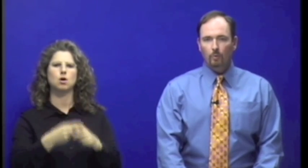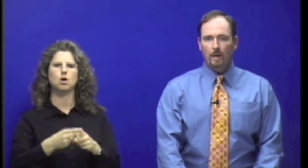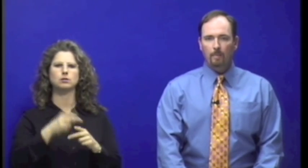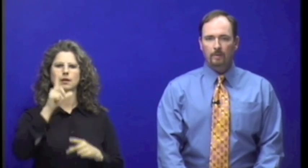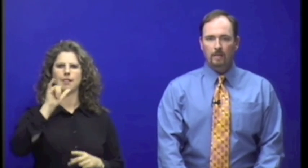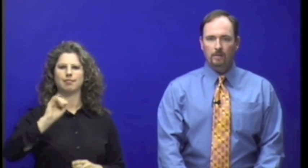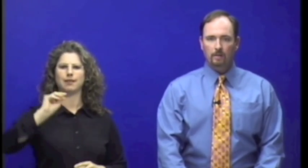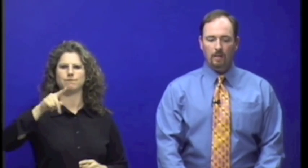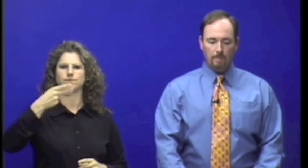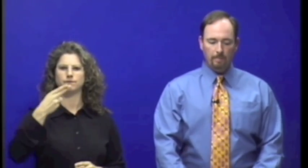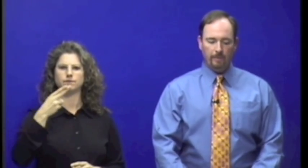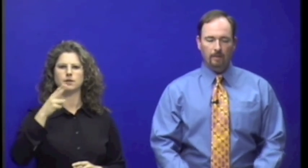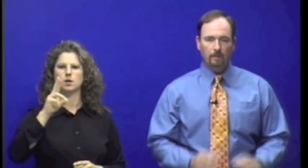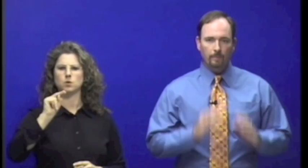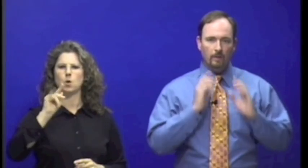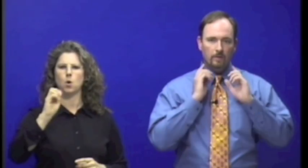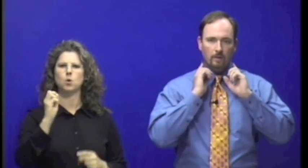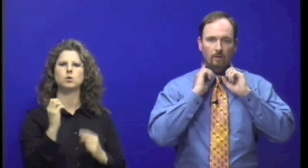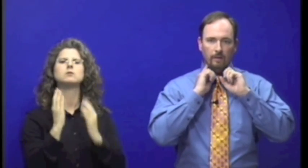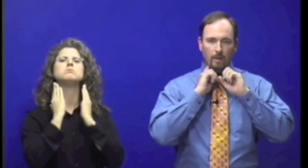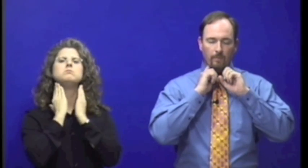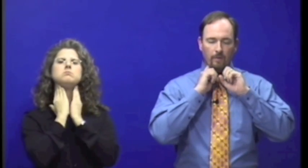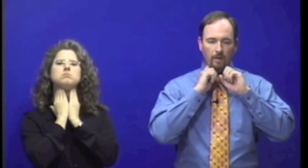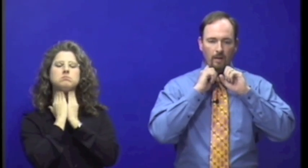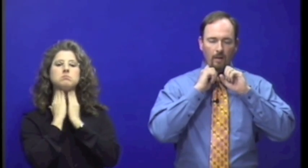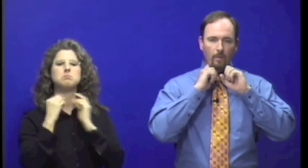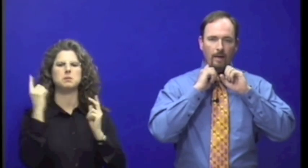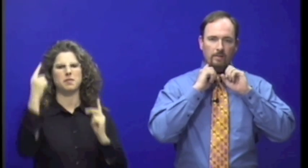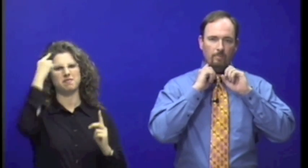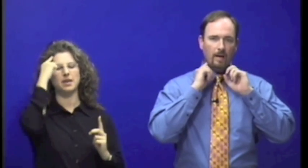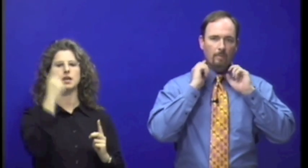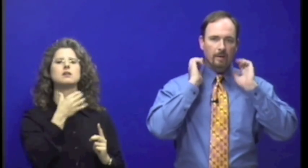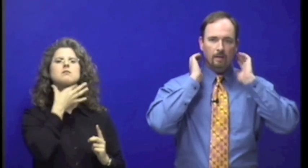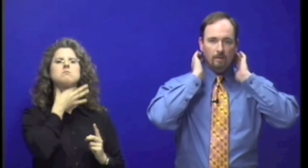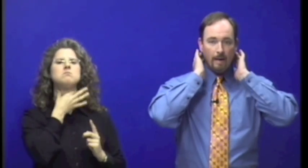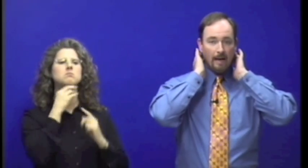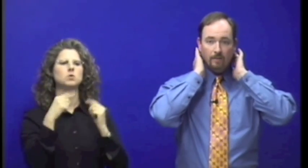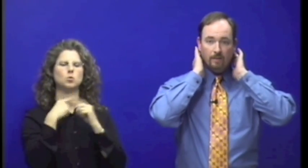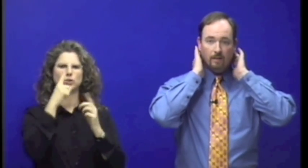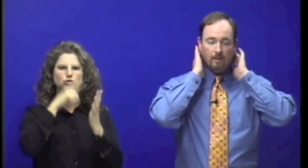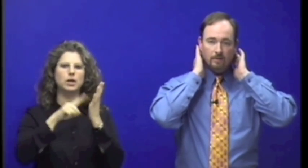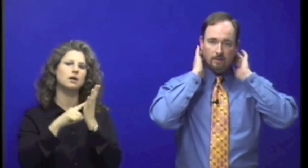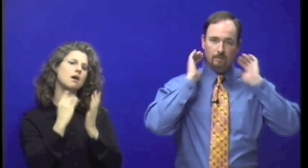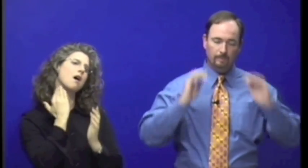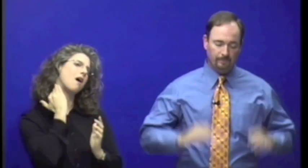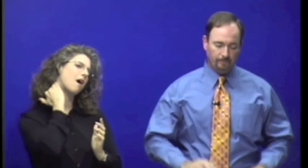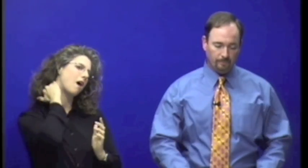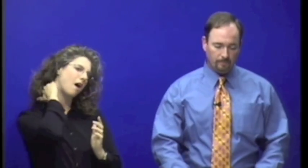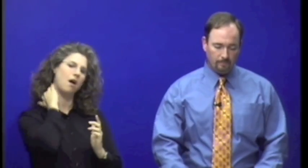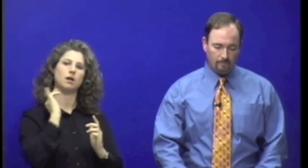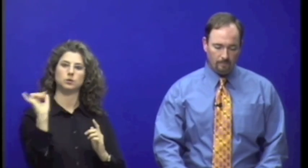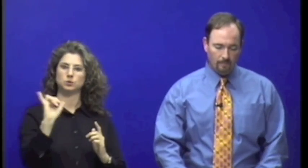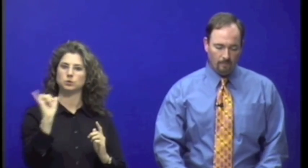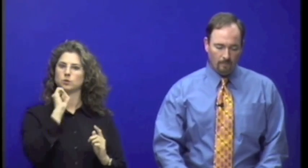lymph node palpation. A lot of people think lymph nodes are only up front. We actually palpate in the back of the neck also.